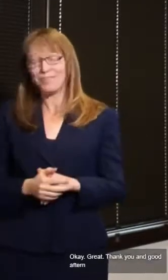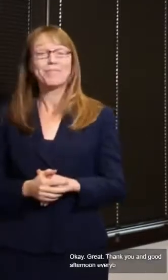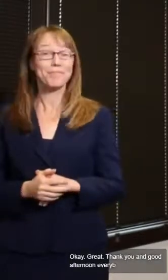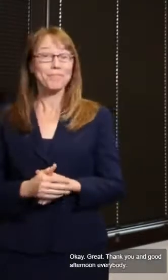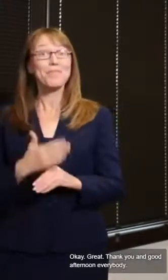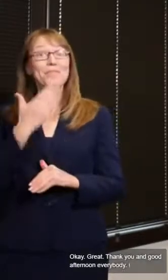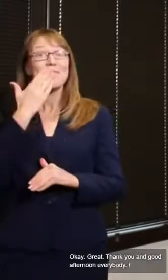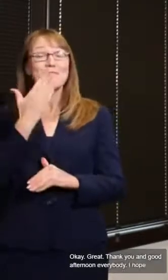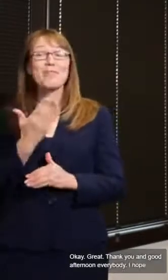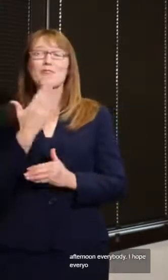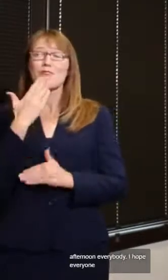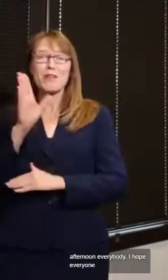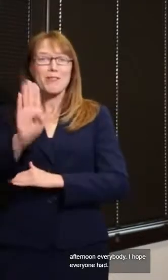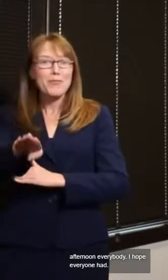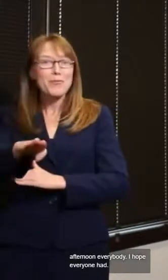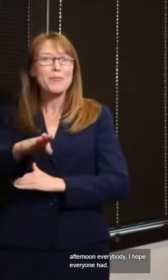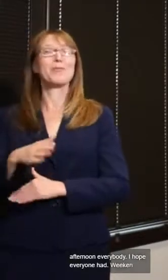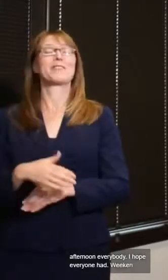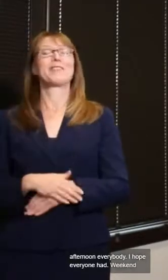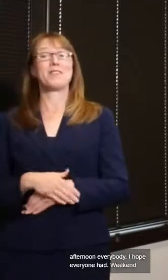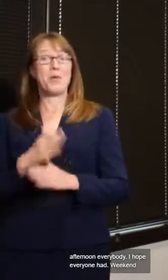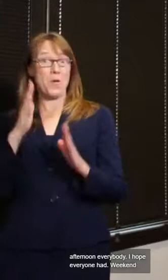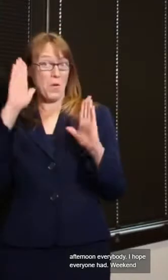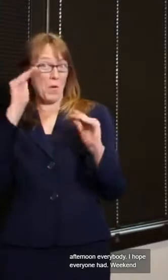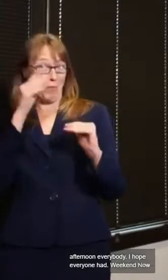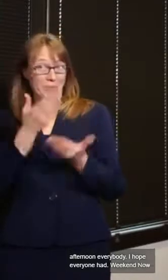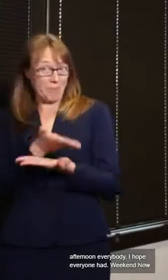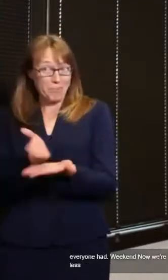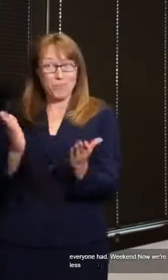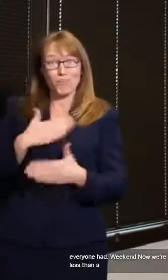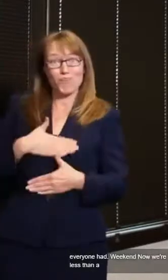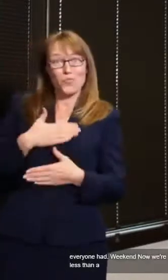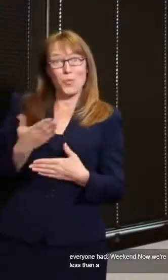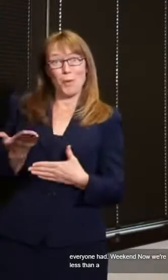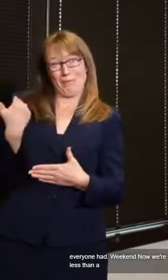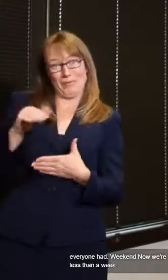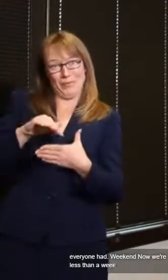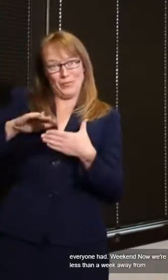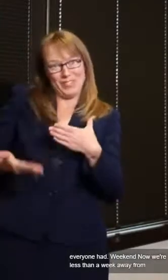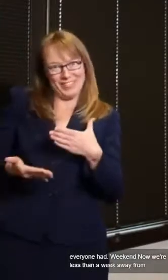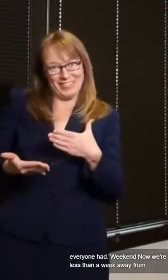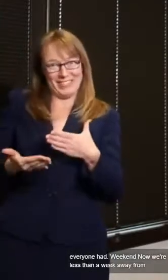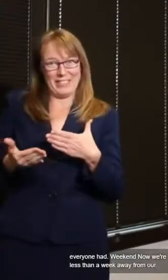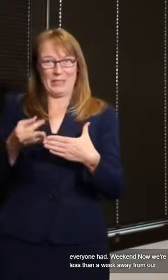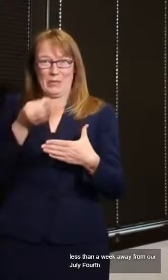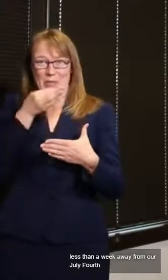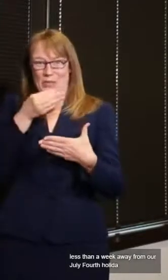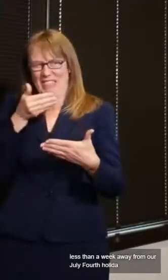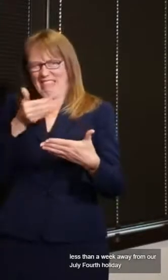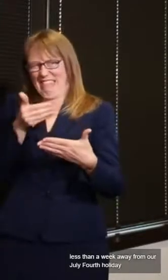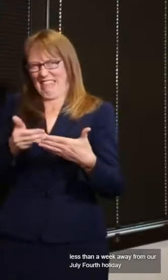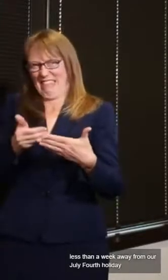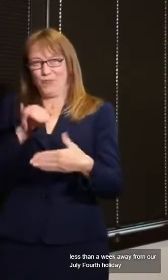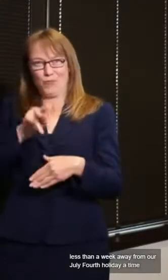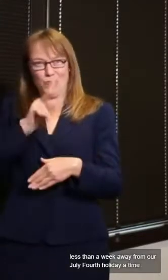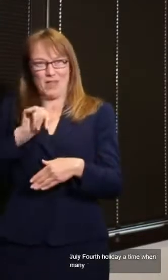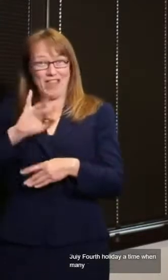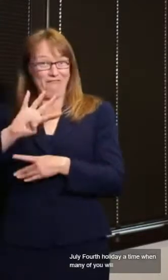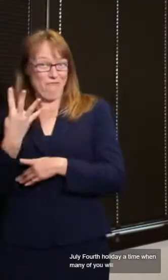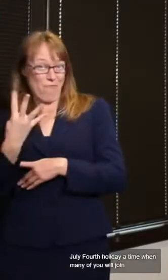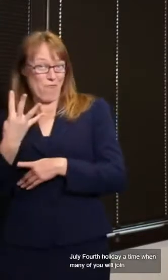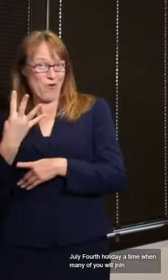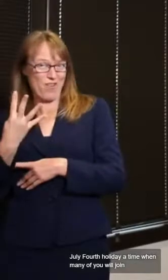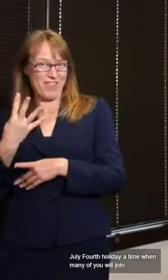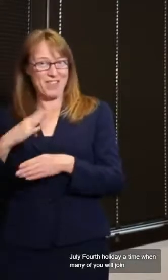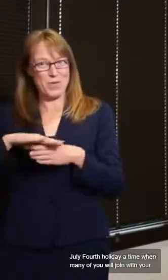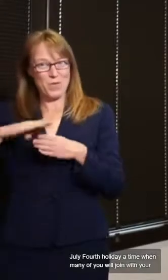everybody. I hope everyone had a good weekend. Now, we're less than a week away from our July 4th holiday, a time when many of you will